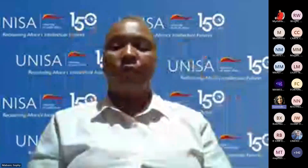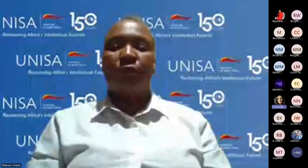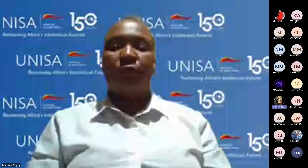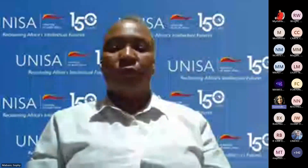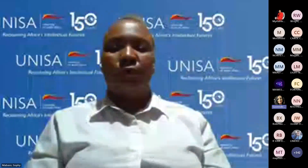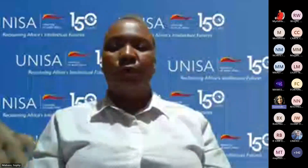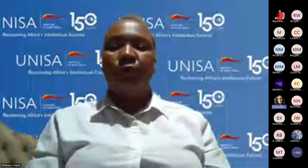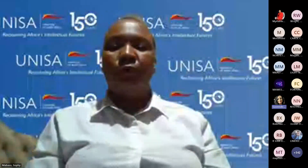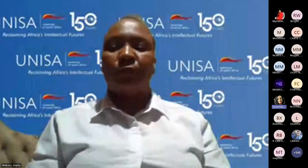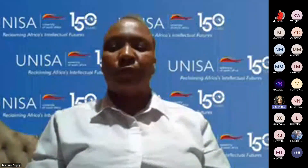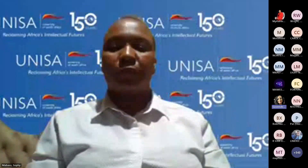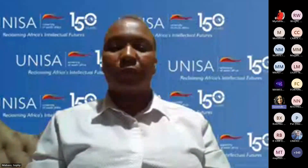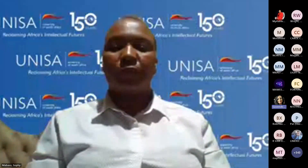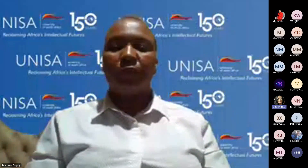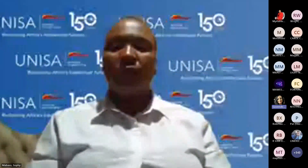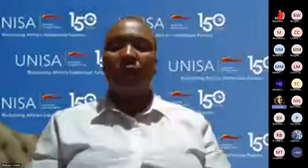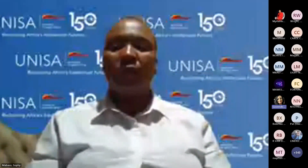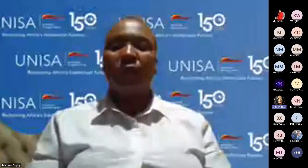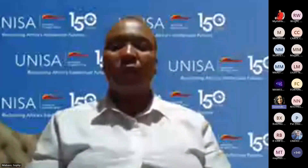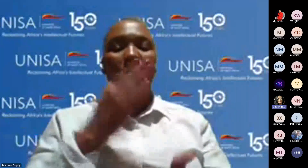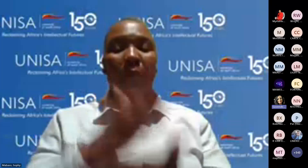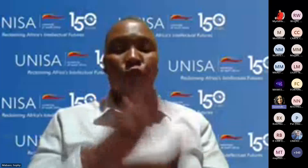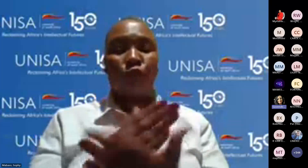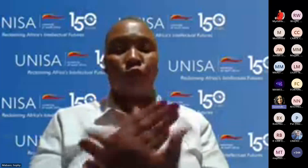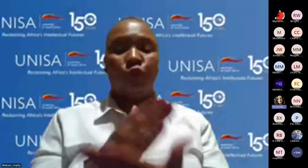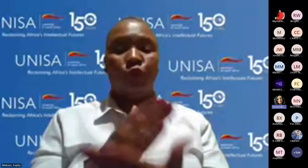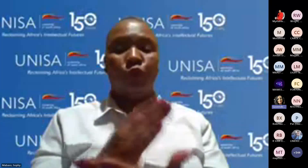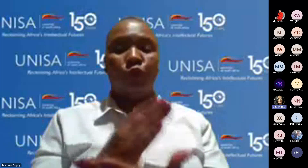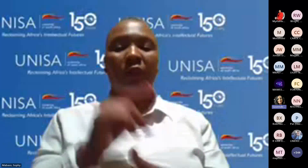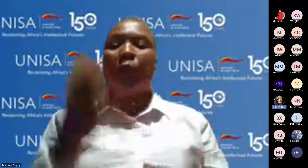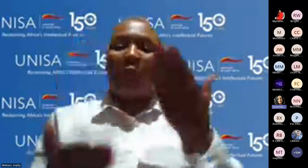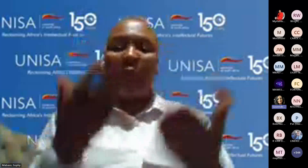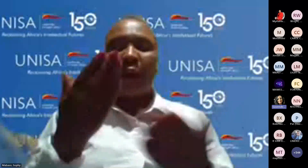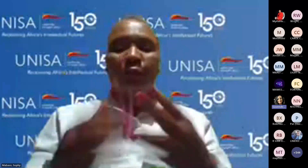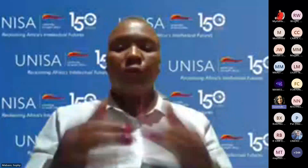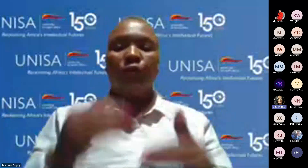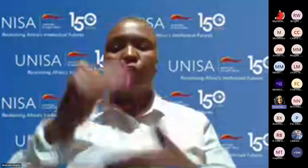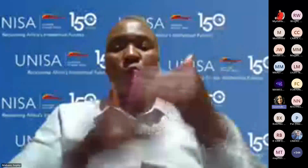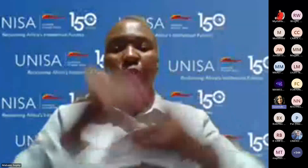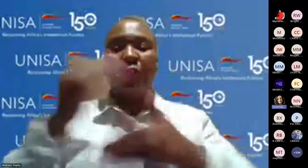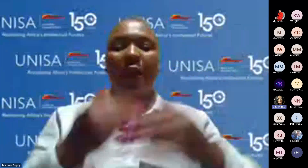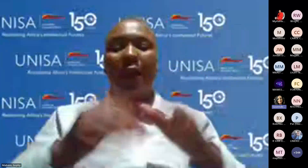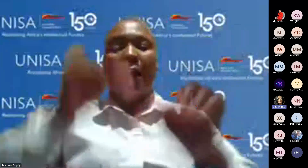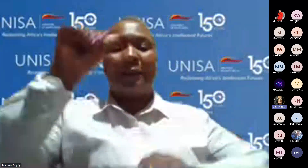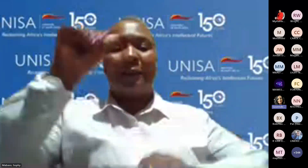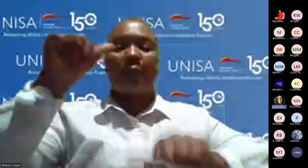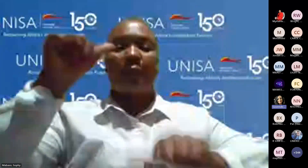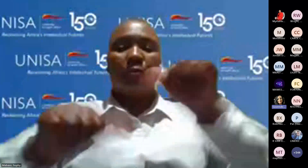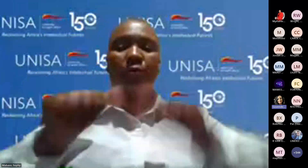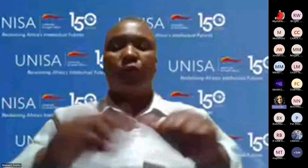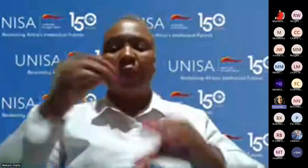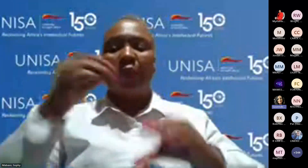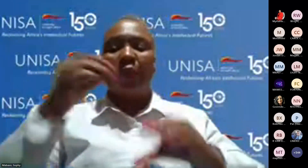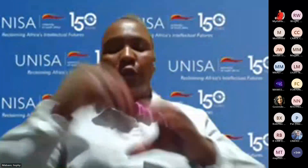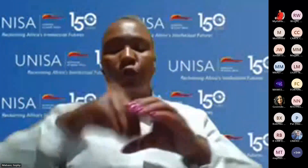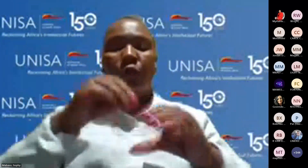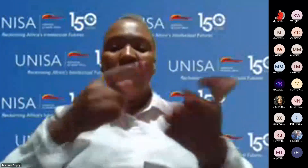Okay, so there you just need to make sure now, you know, whether your continuous assessment includes graded